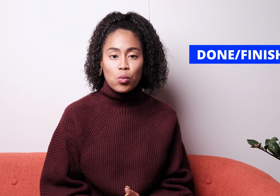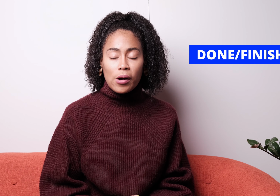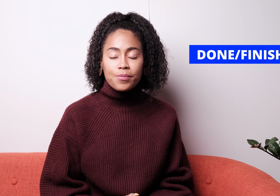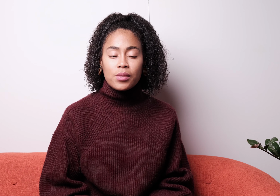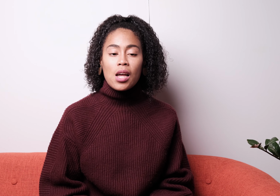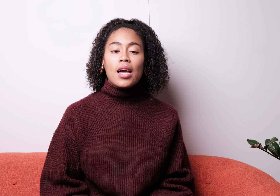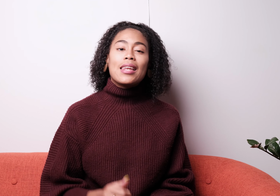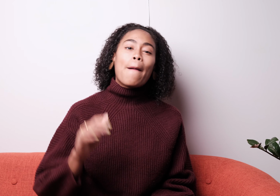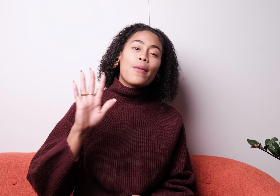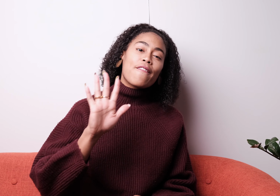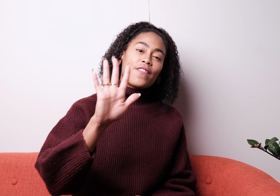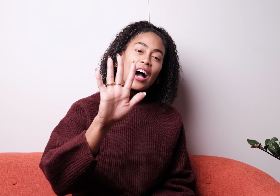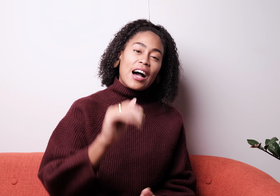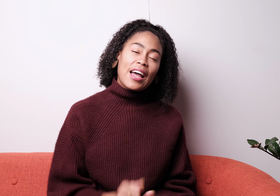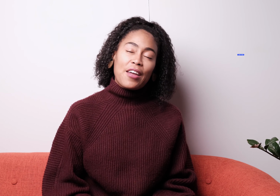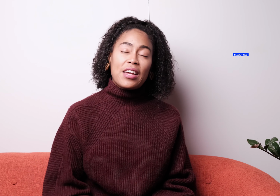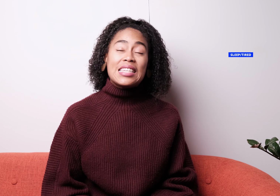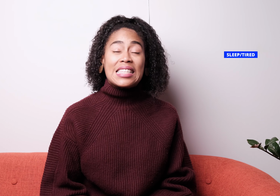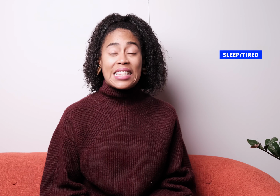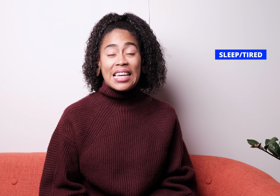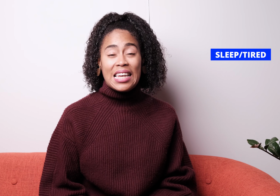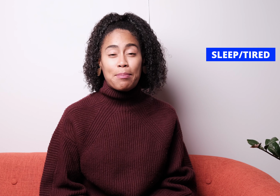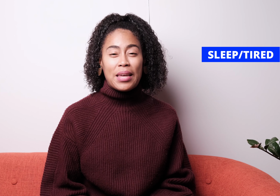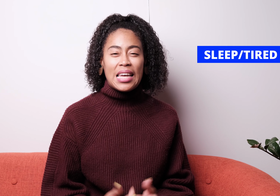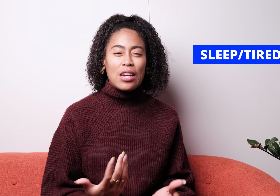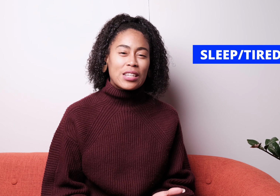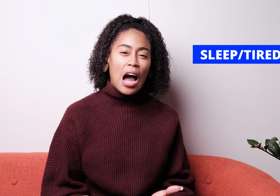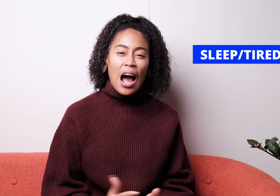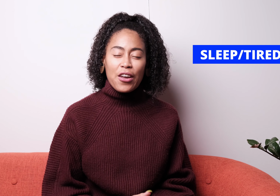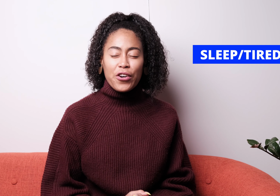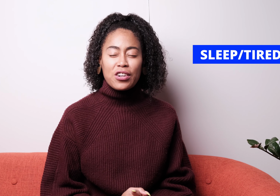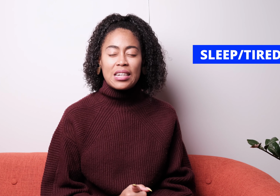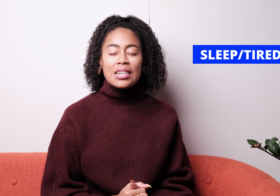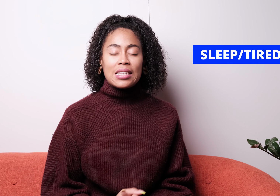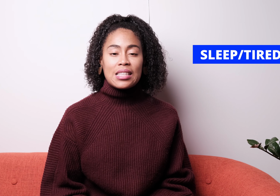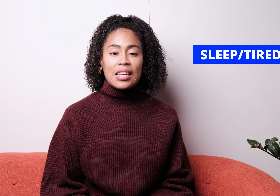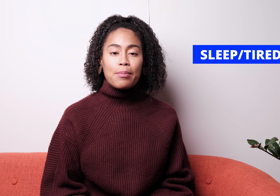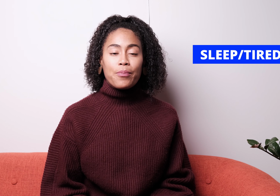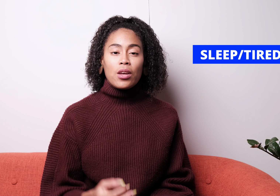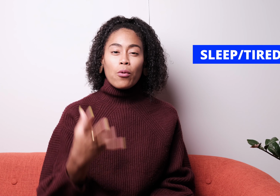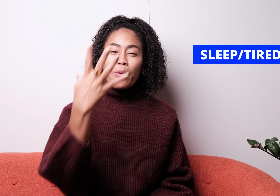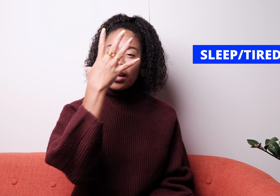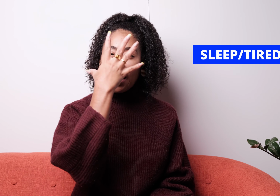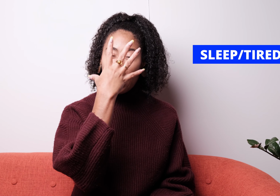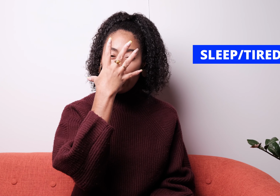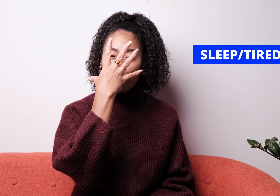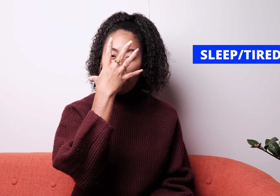well. Number 5 is sleepy or tired. Sleep. We're putting our hand over our